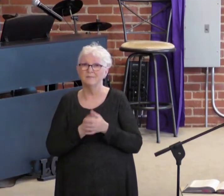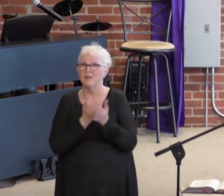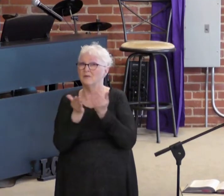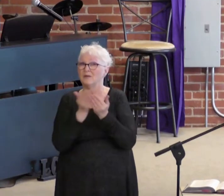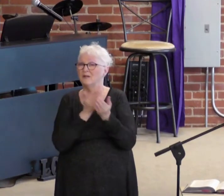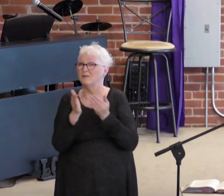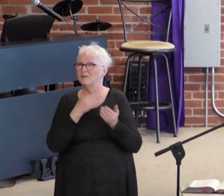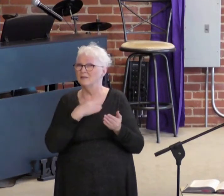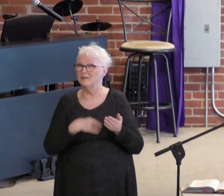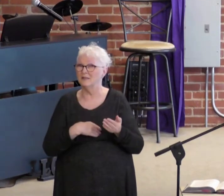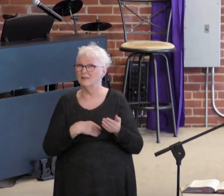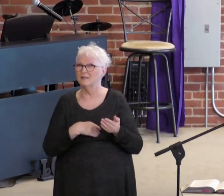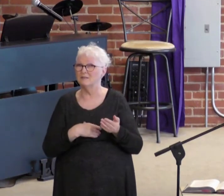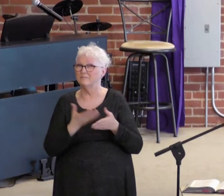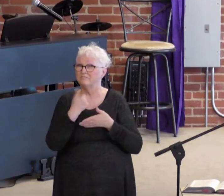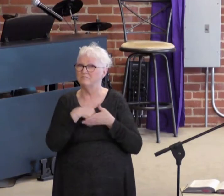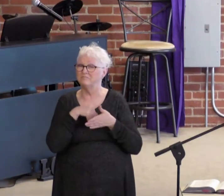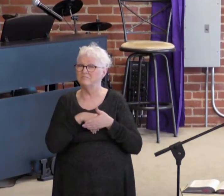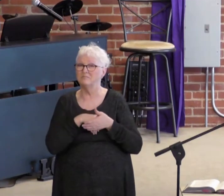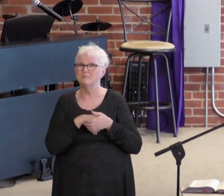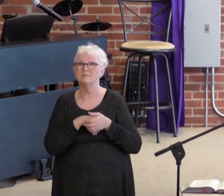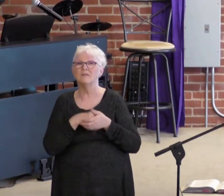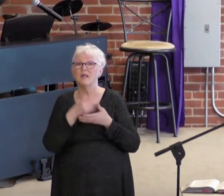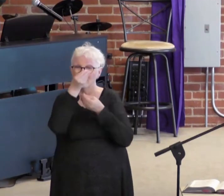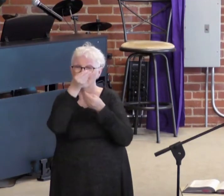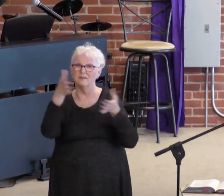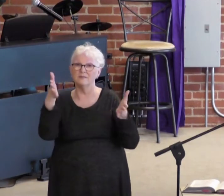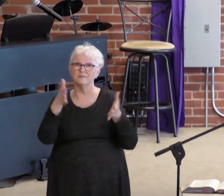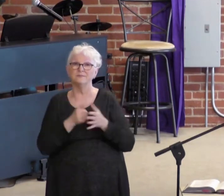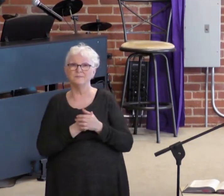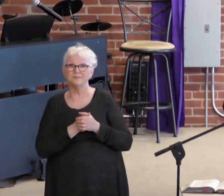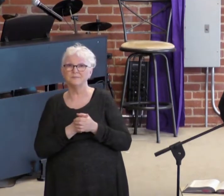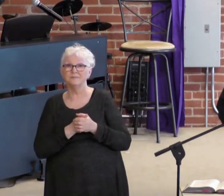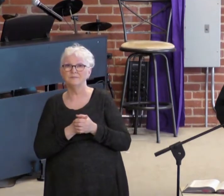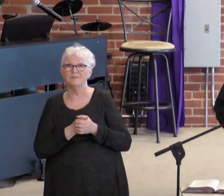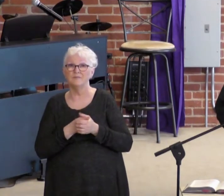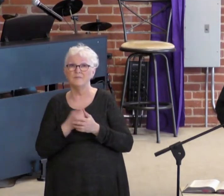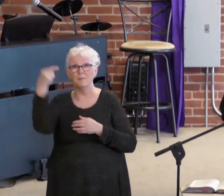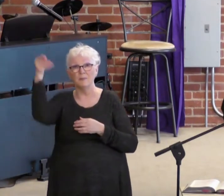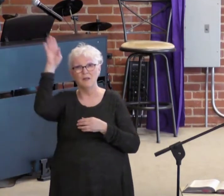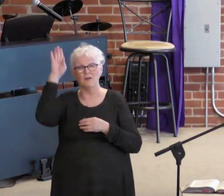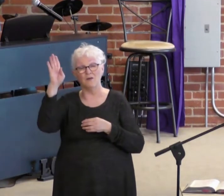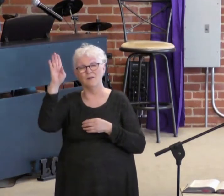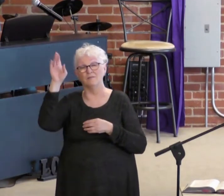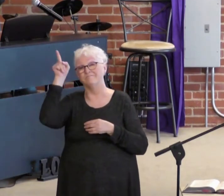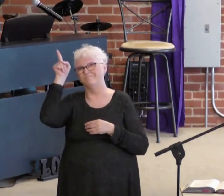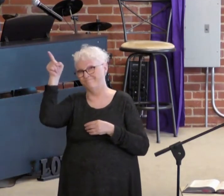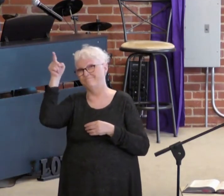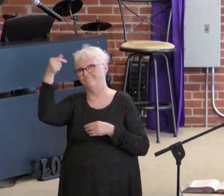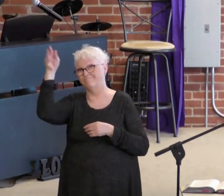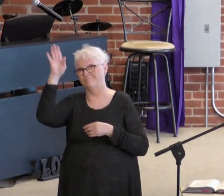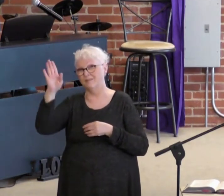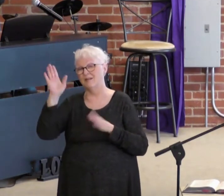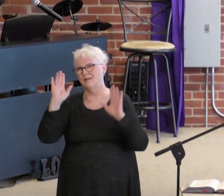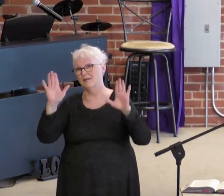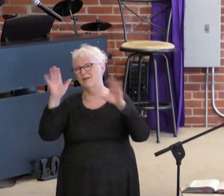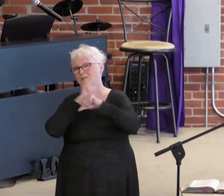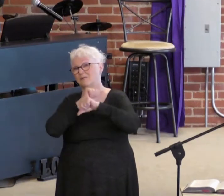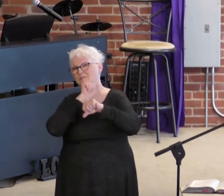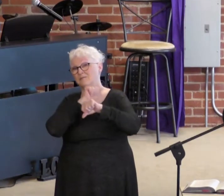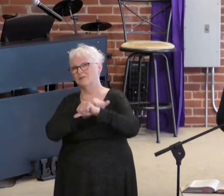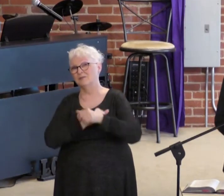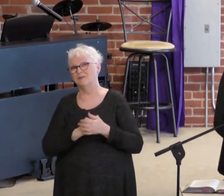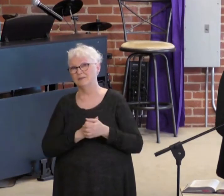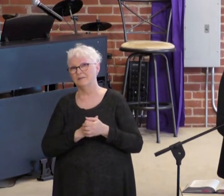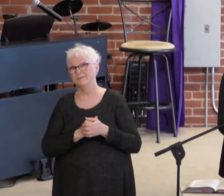in your heart, I'm here to tell you that God is a God of miracles. God